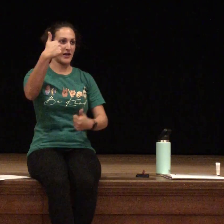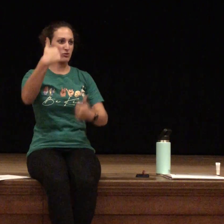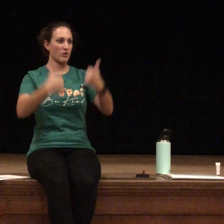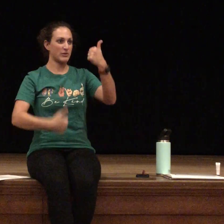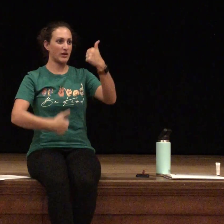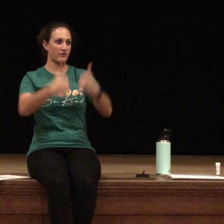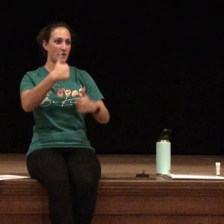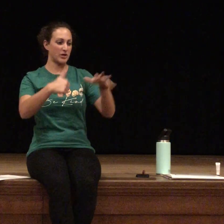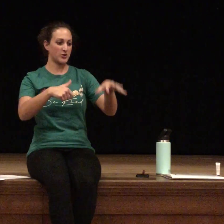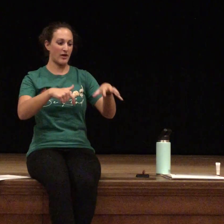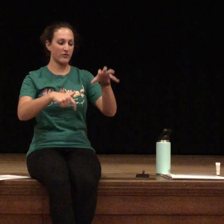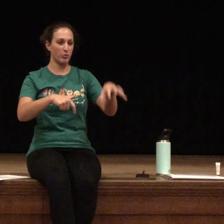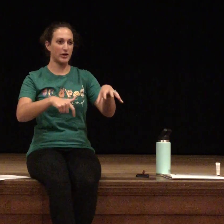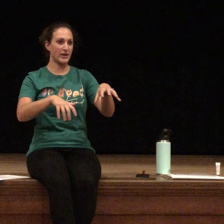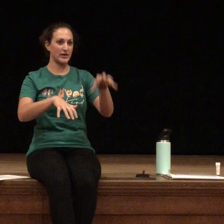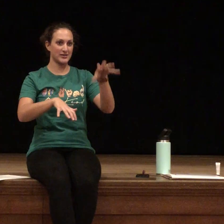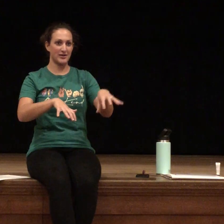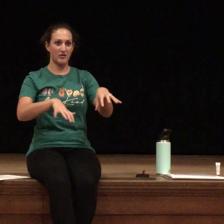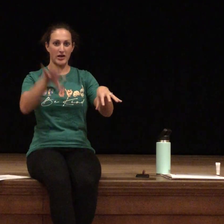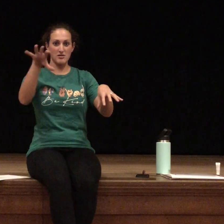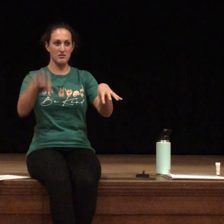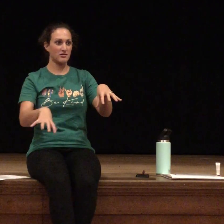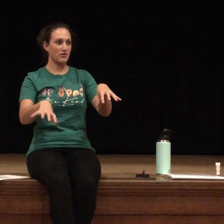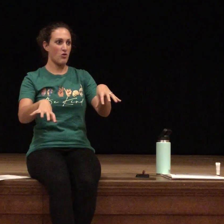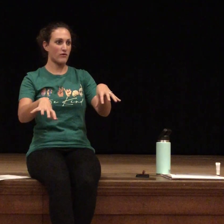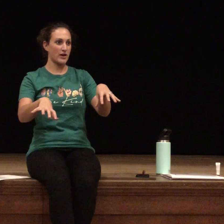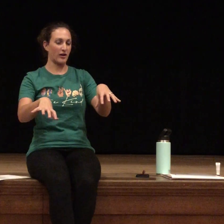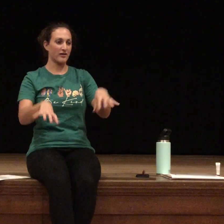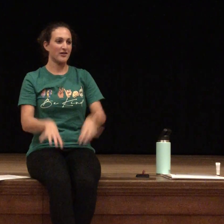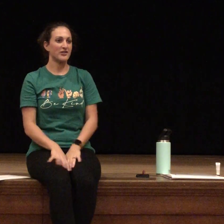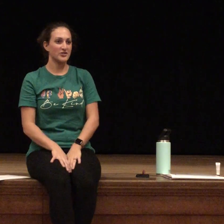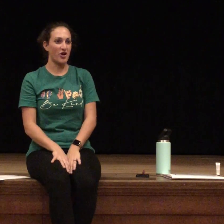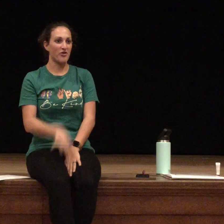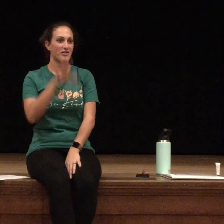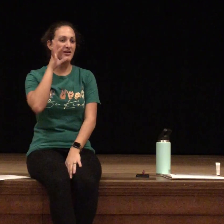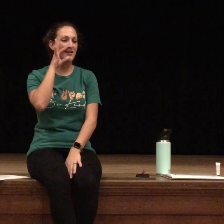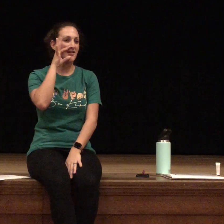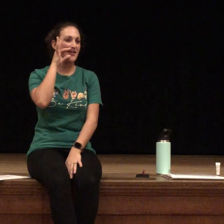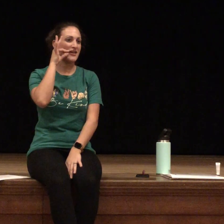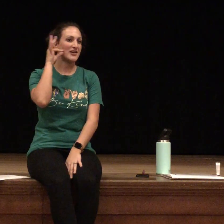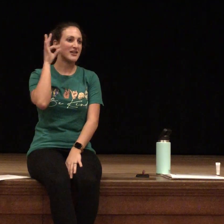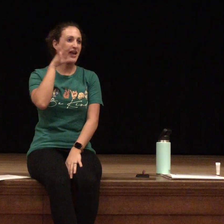what helps me think of that, because you're putting things right here or right here. So, cat.